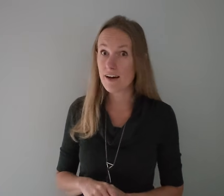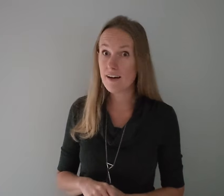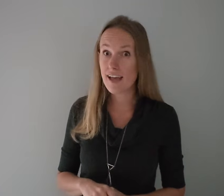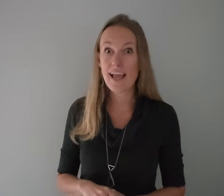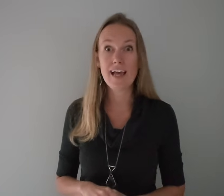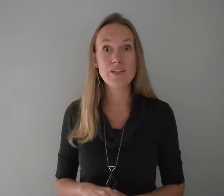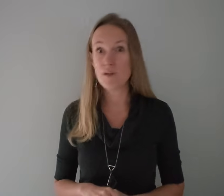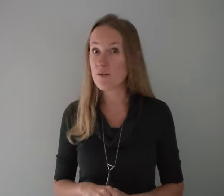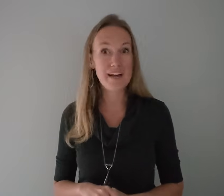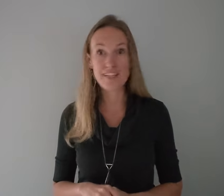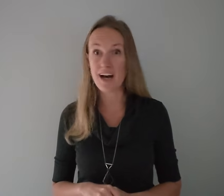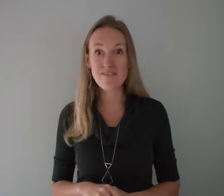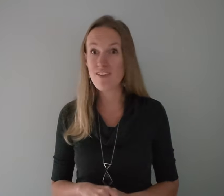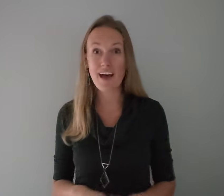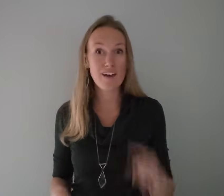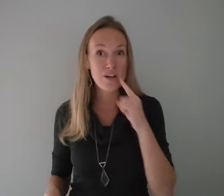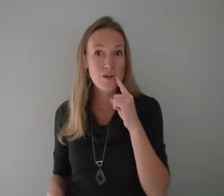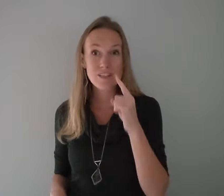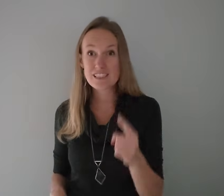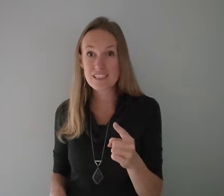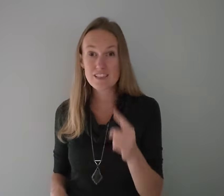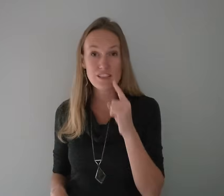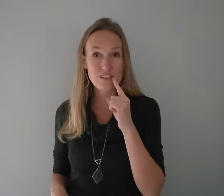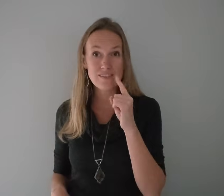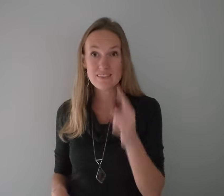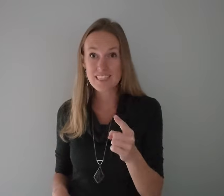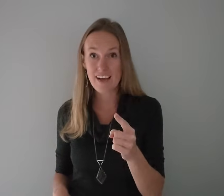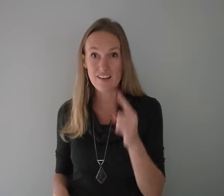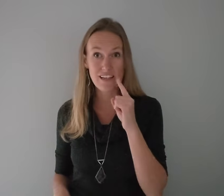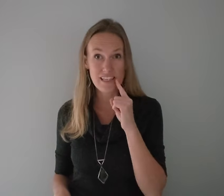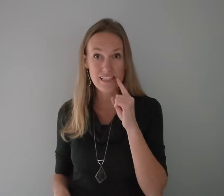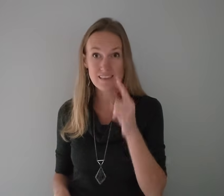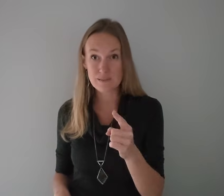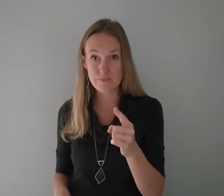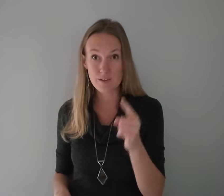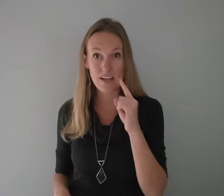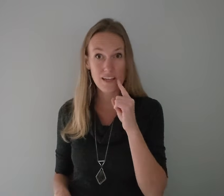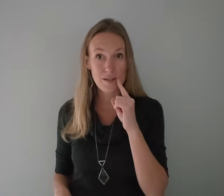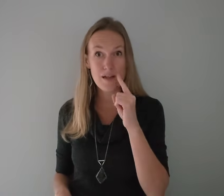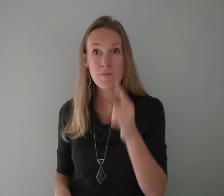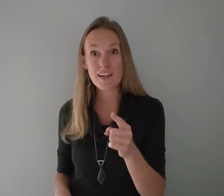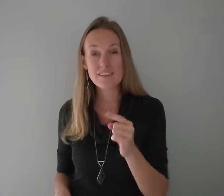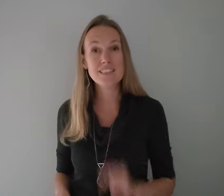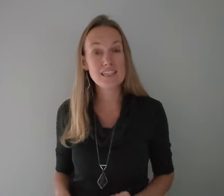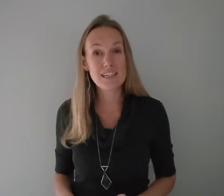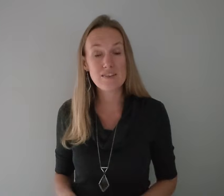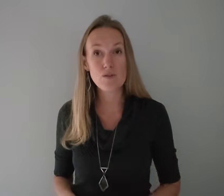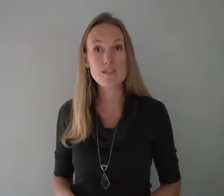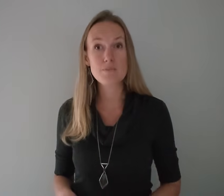song and we don't have time for that, we're just gonna do tell like this, okay? But understanding if you were speaking